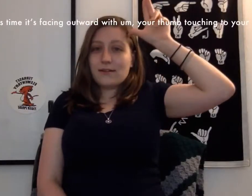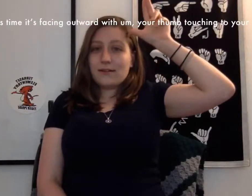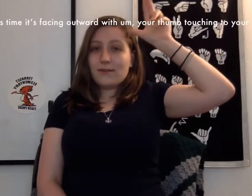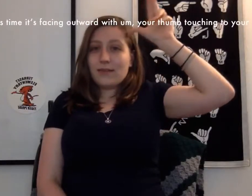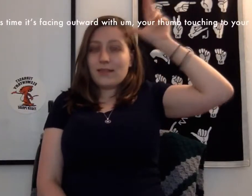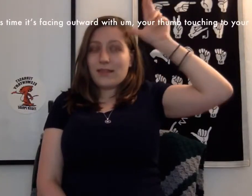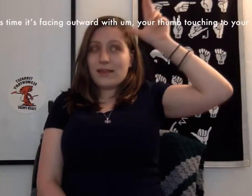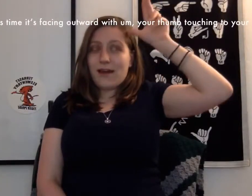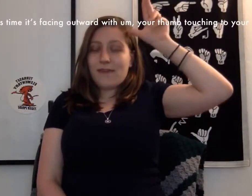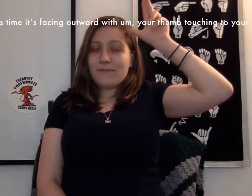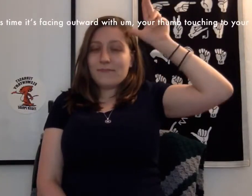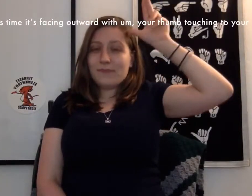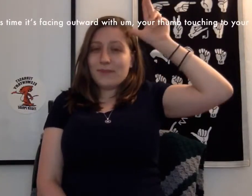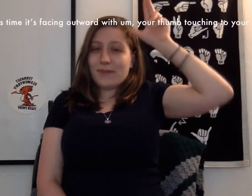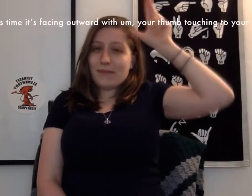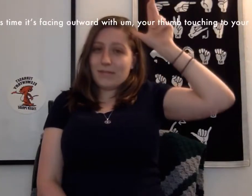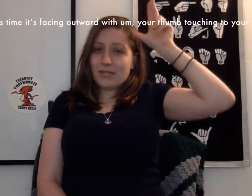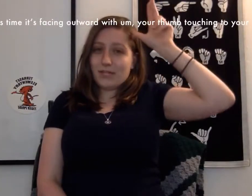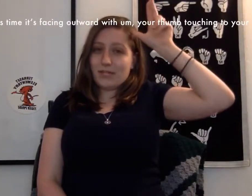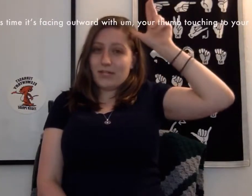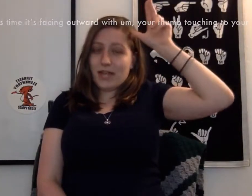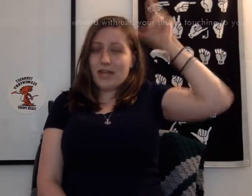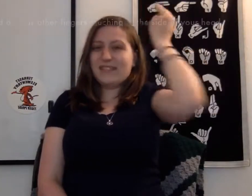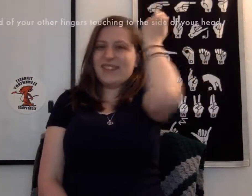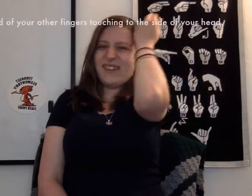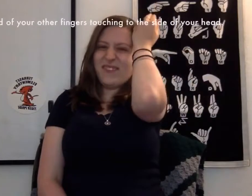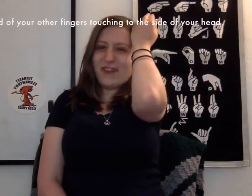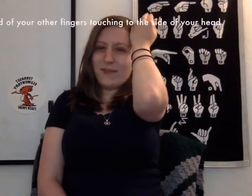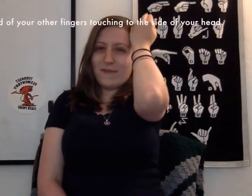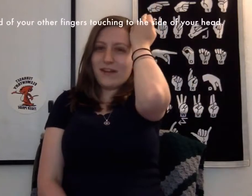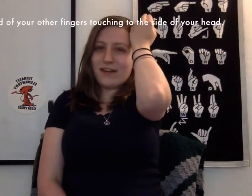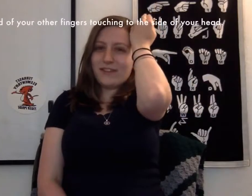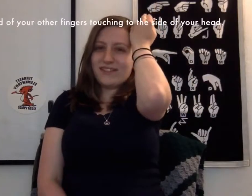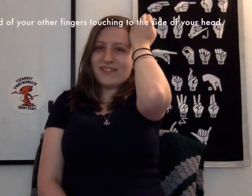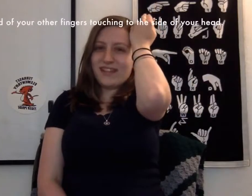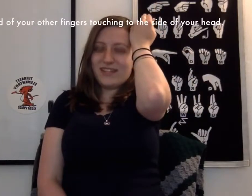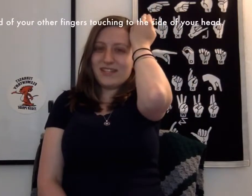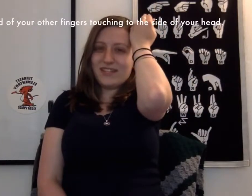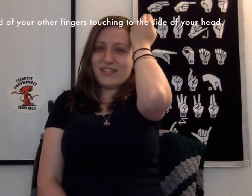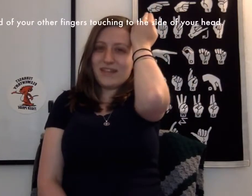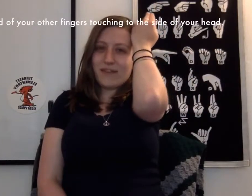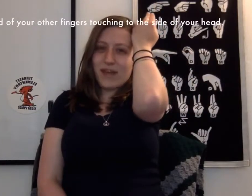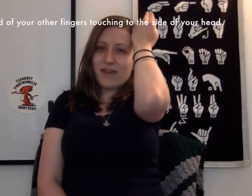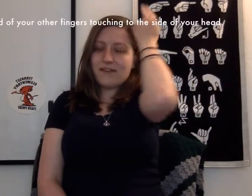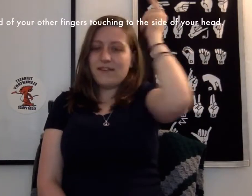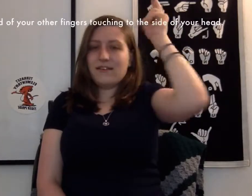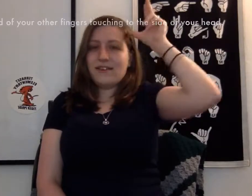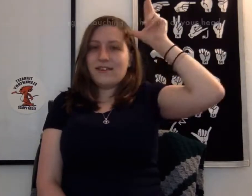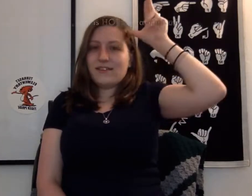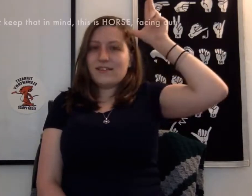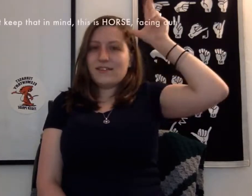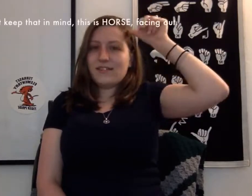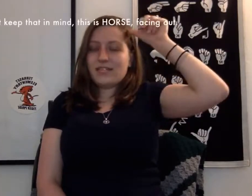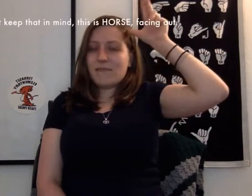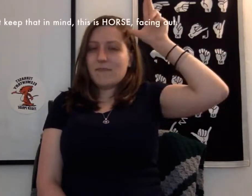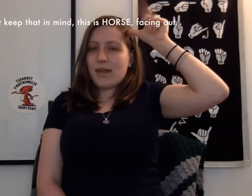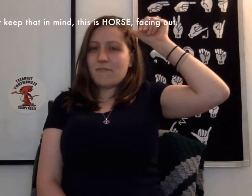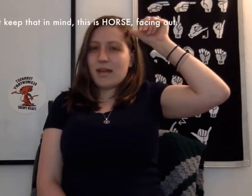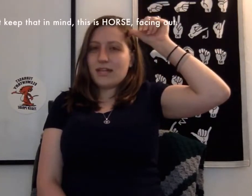with your thumb touching to your head instead of your other fingers touching to the side of your head. So just keep that in mind. This